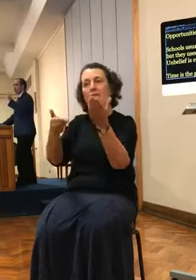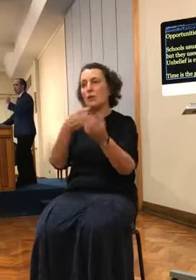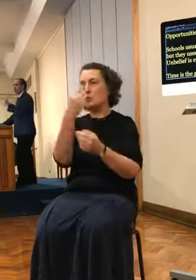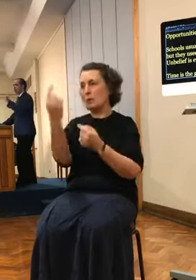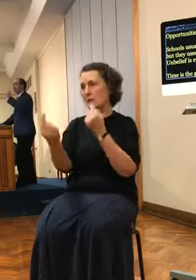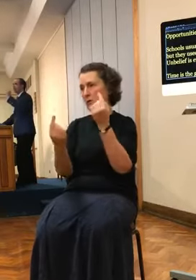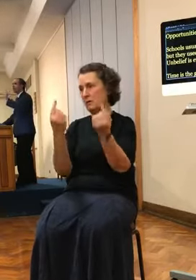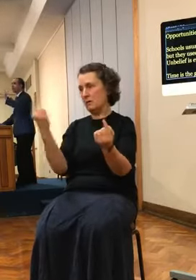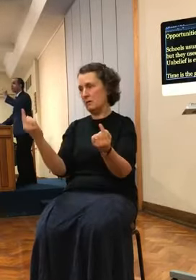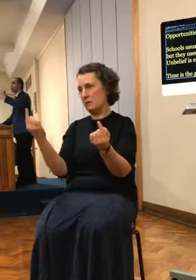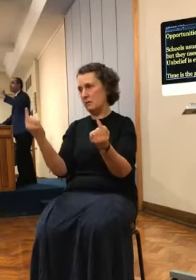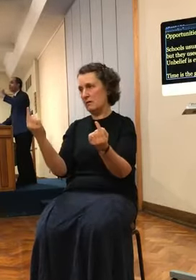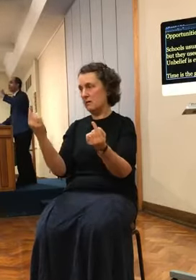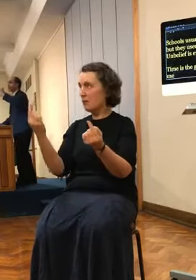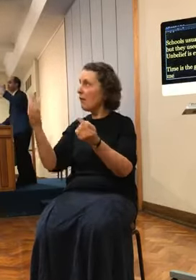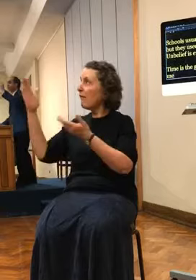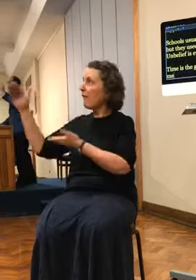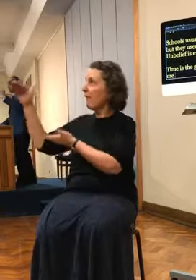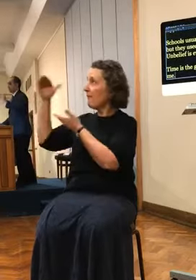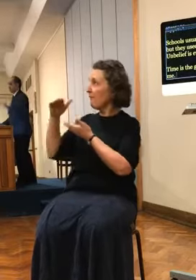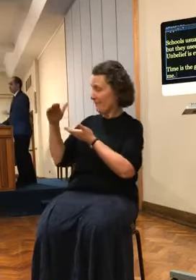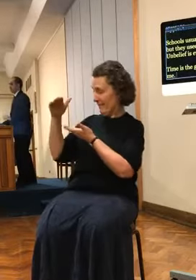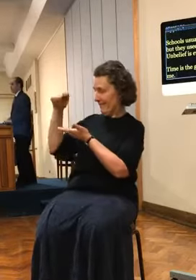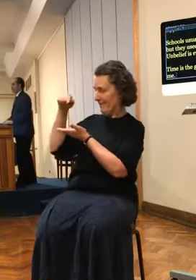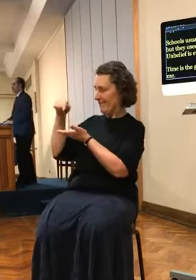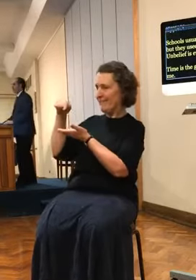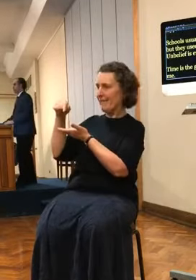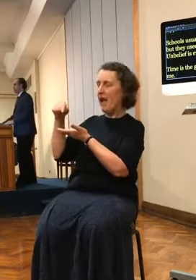we will be accountable to Him.